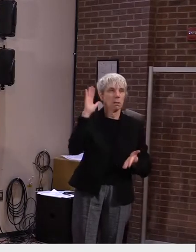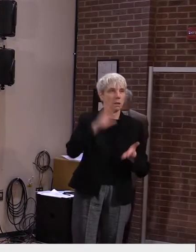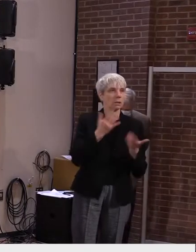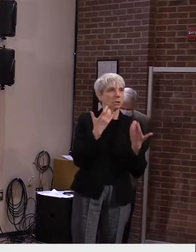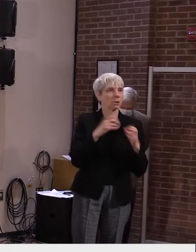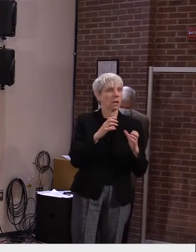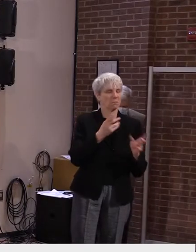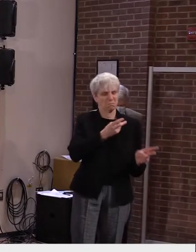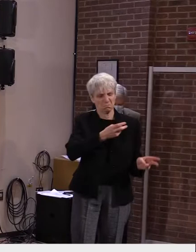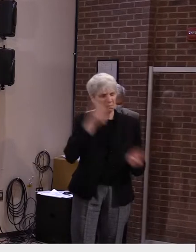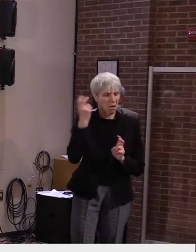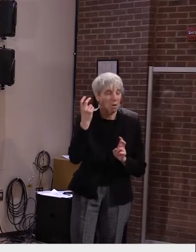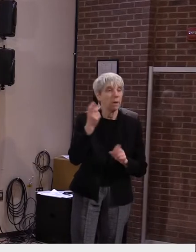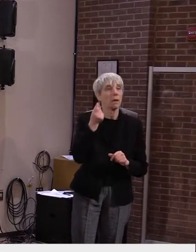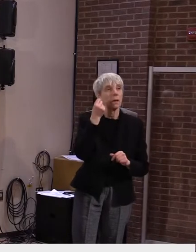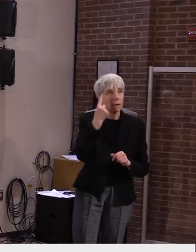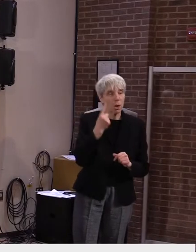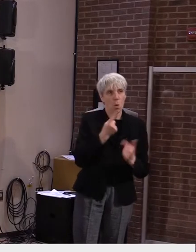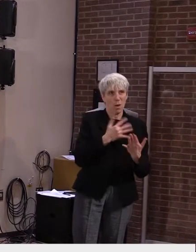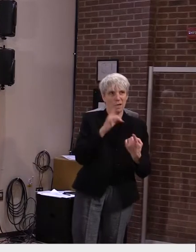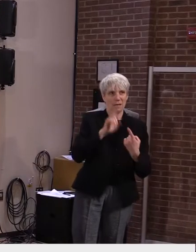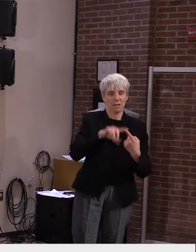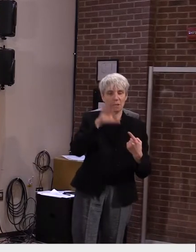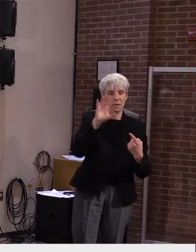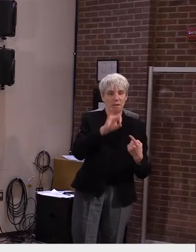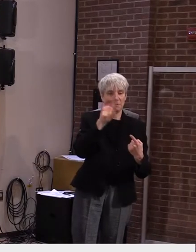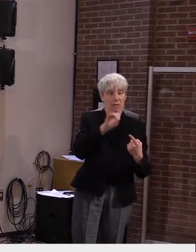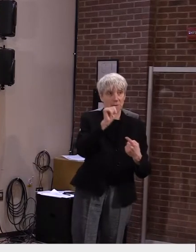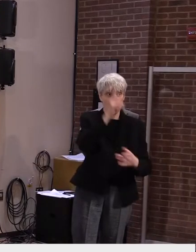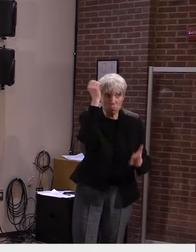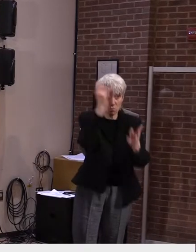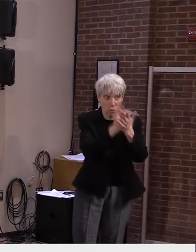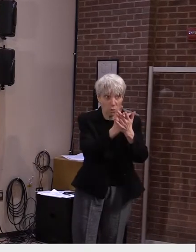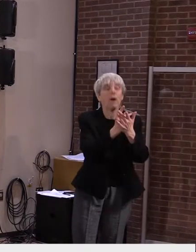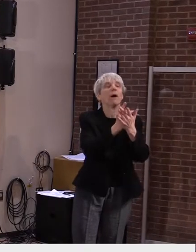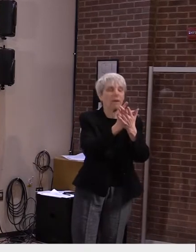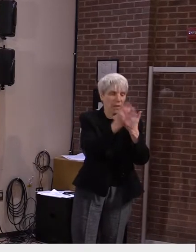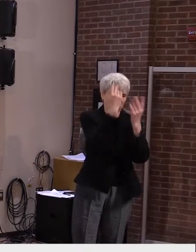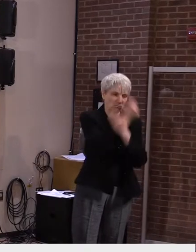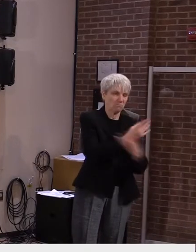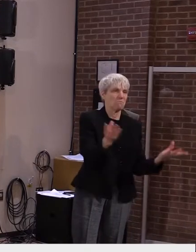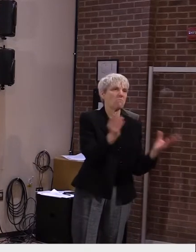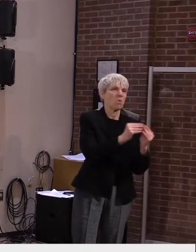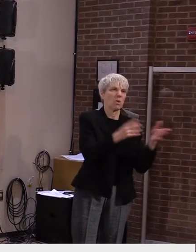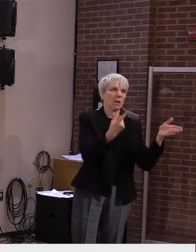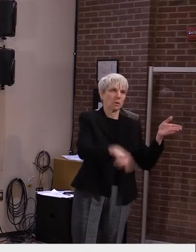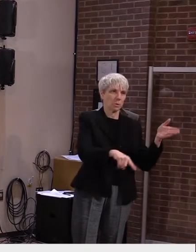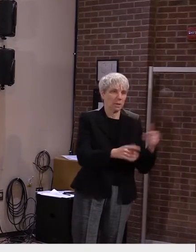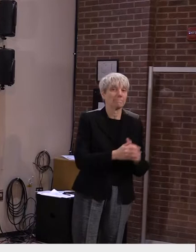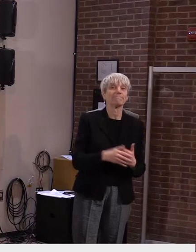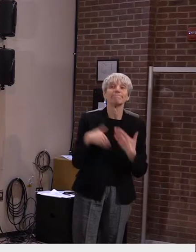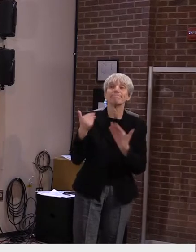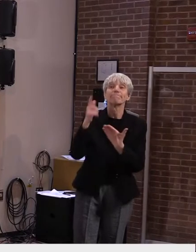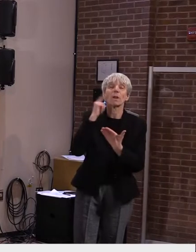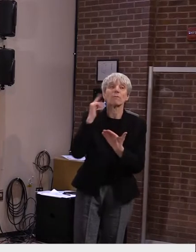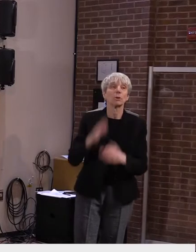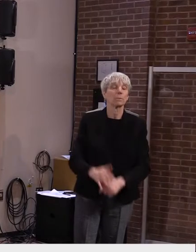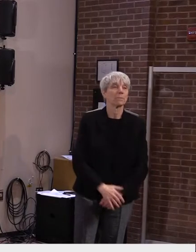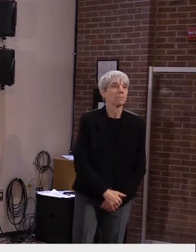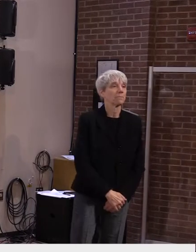of the data and see what we can say at the next press conference regarding that. Governor?